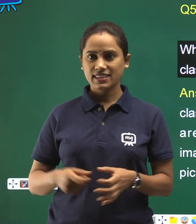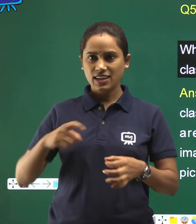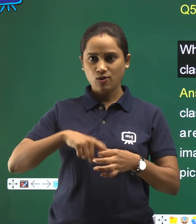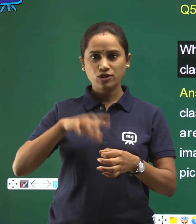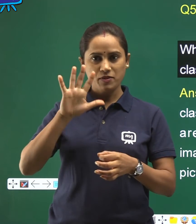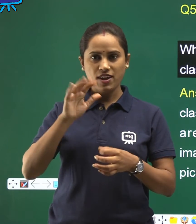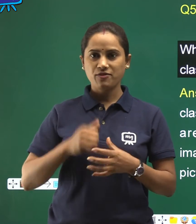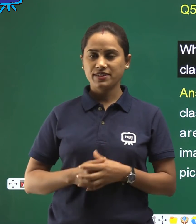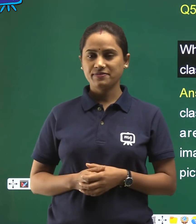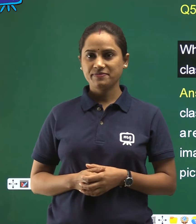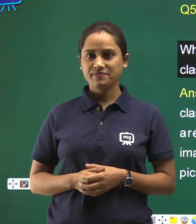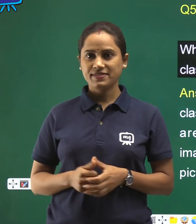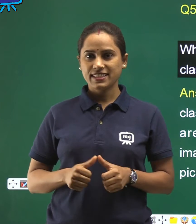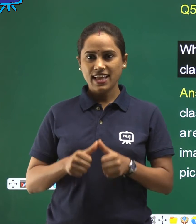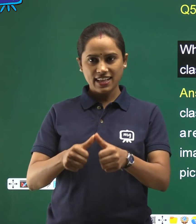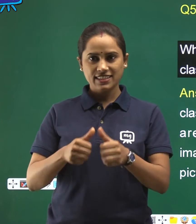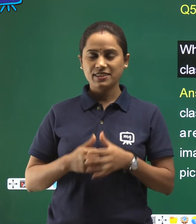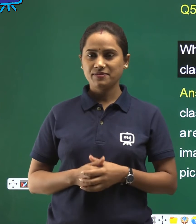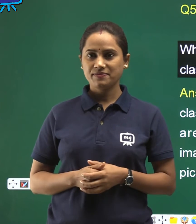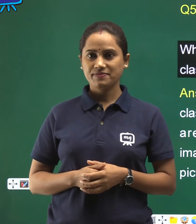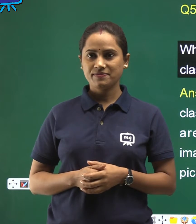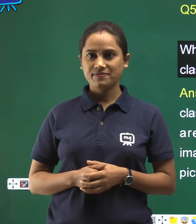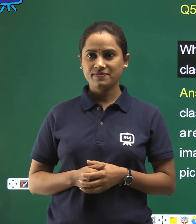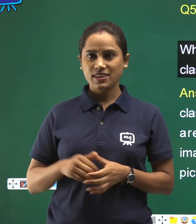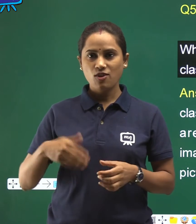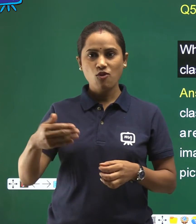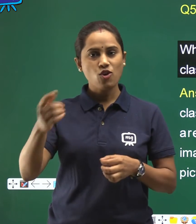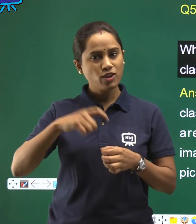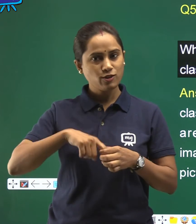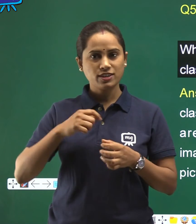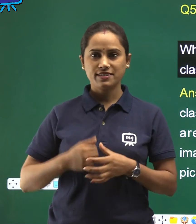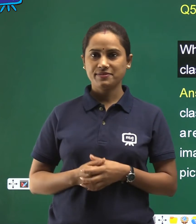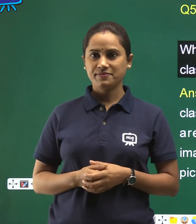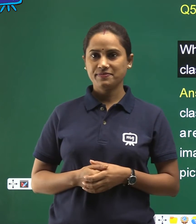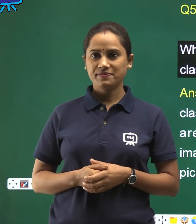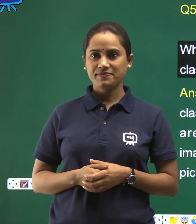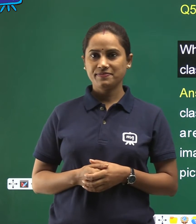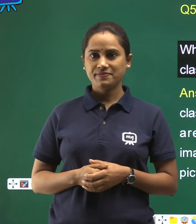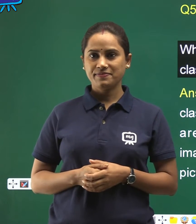Question number 5. Answer the following question.